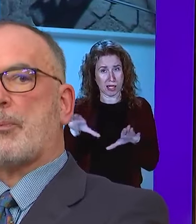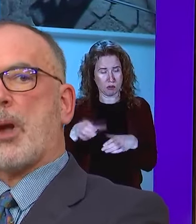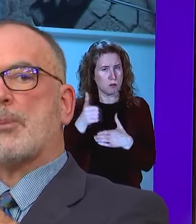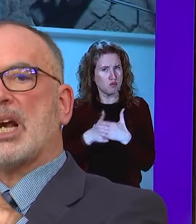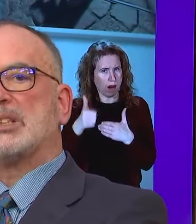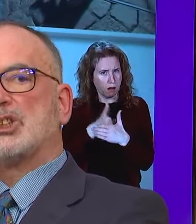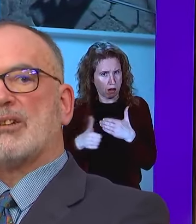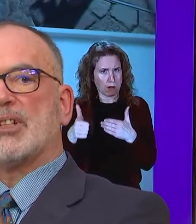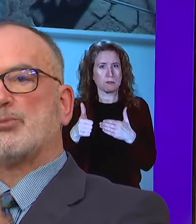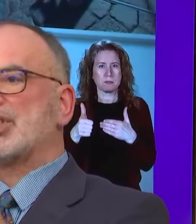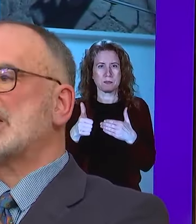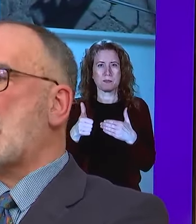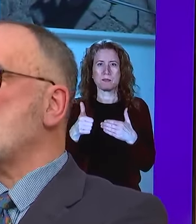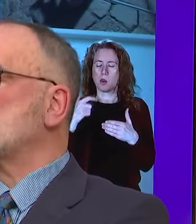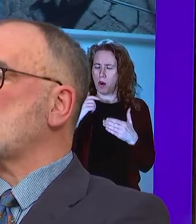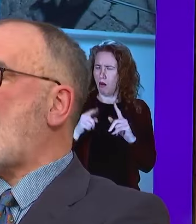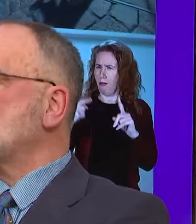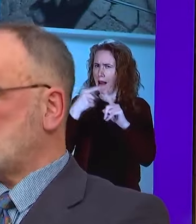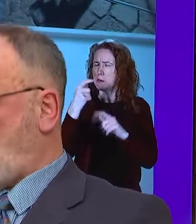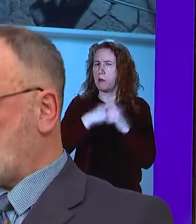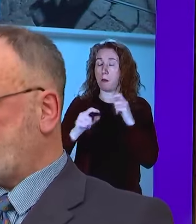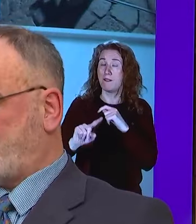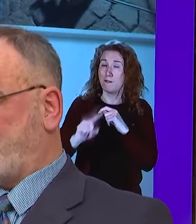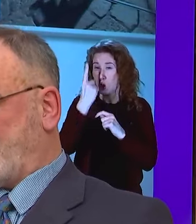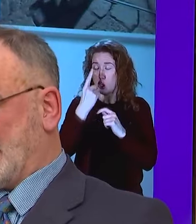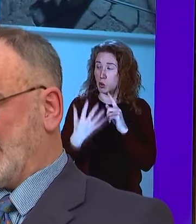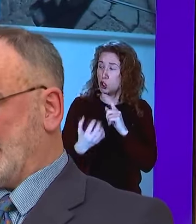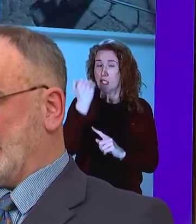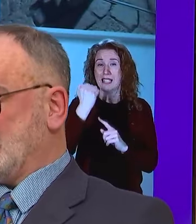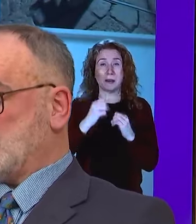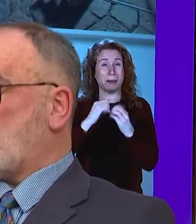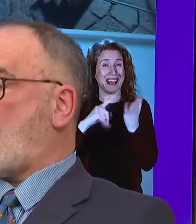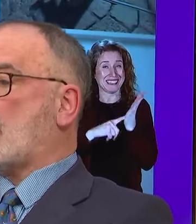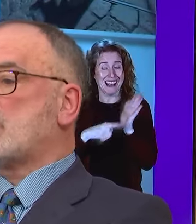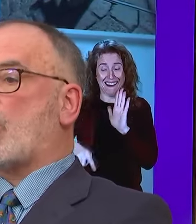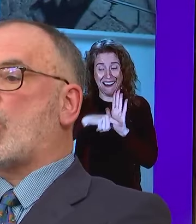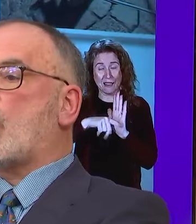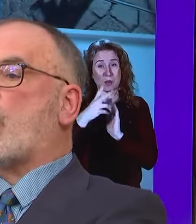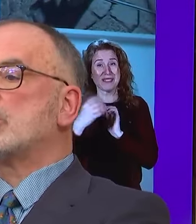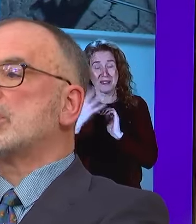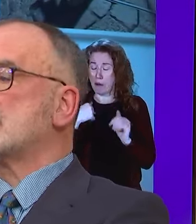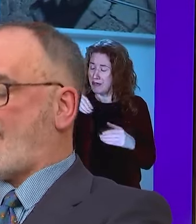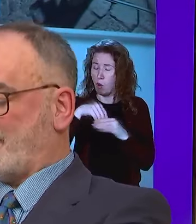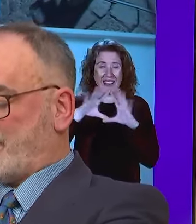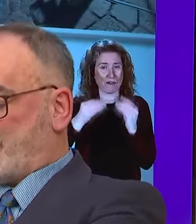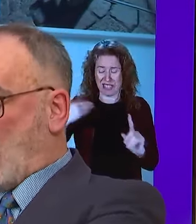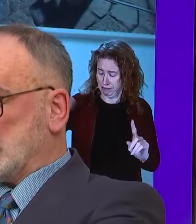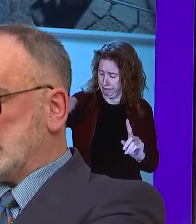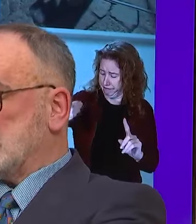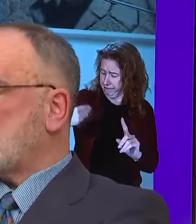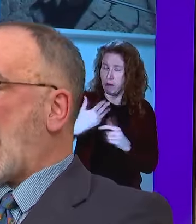We're building to become the first and achieve the BSL Act 2015. So I was involved in all of the working groups leading up to that